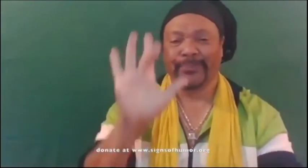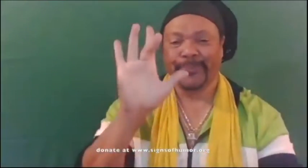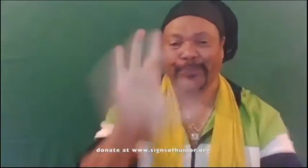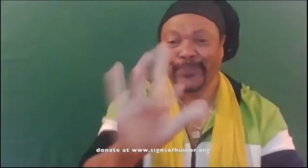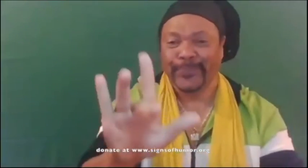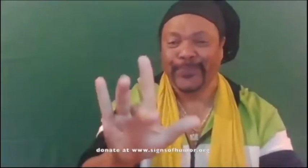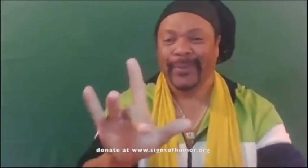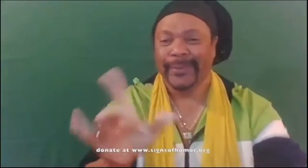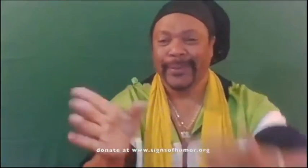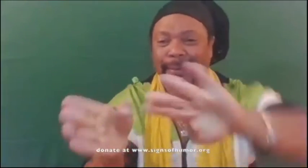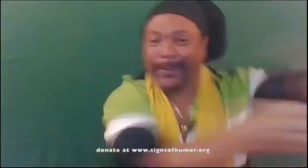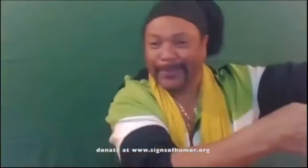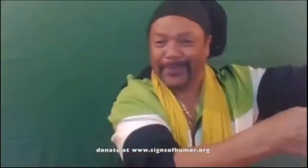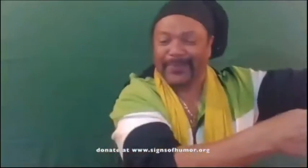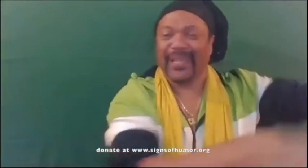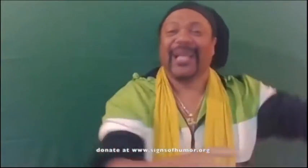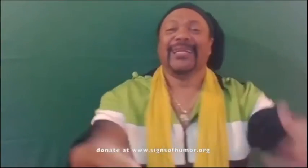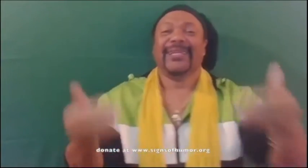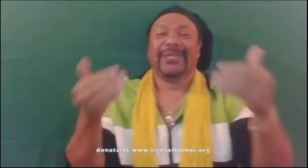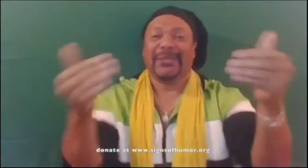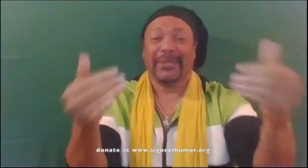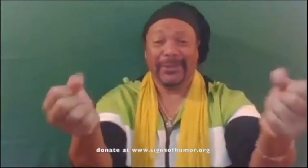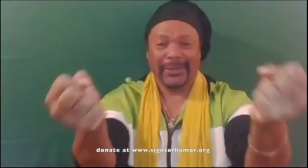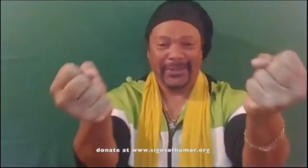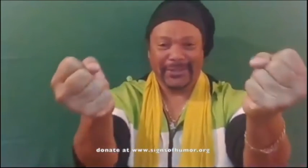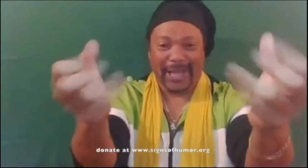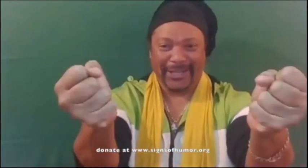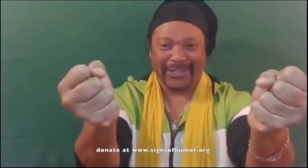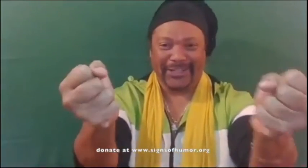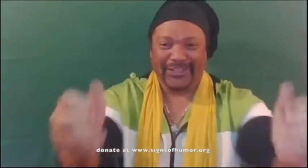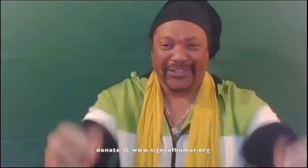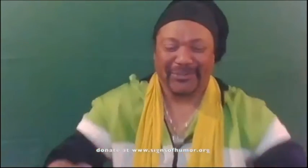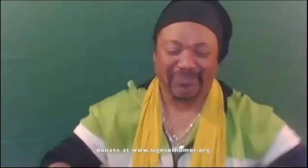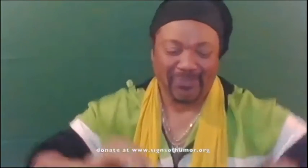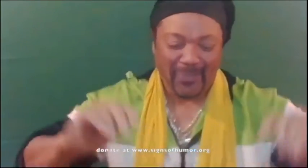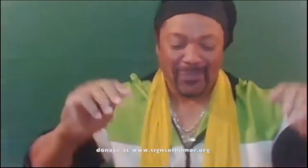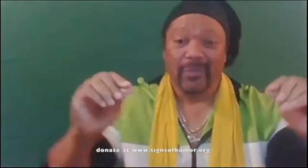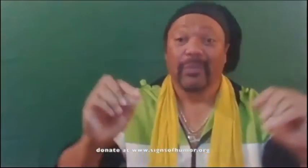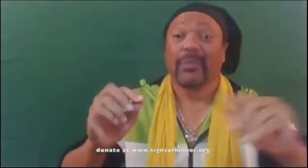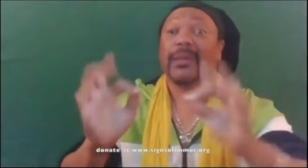Deaf issues. So now that we focus on moi,